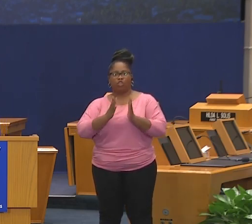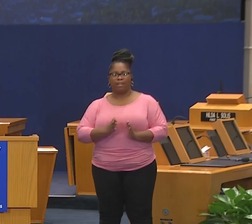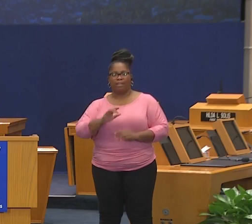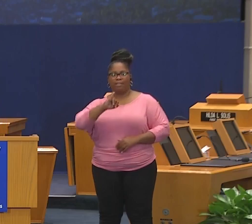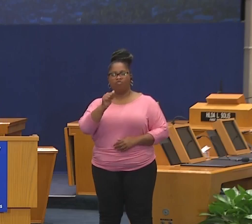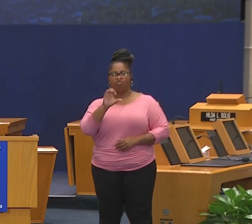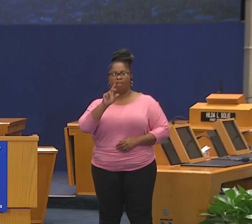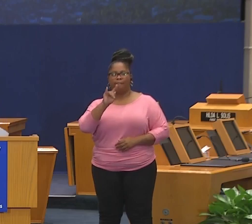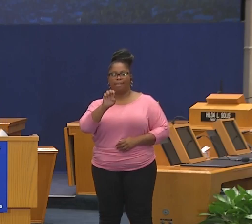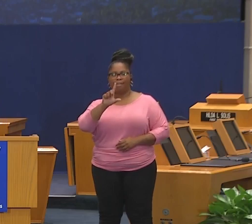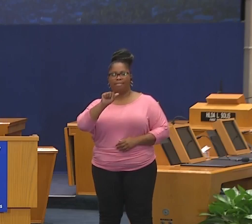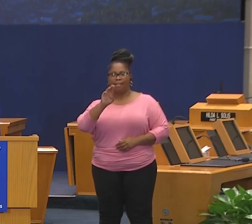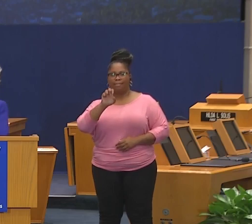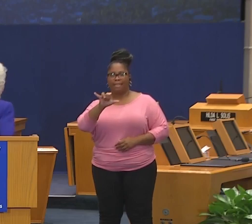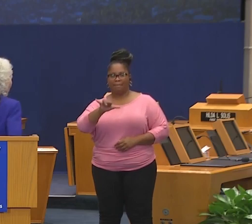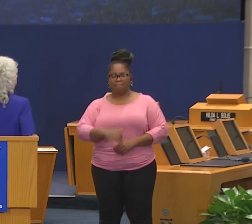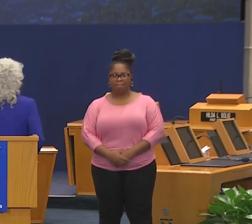Lacey.